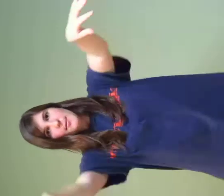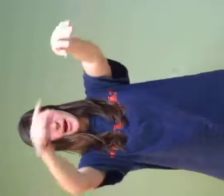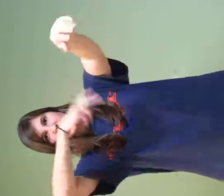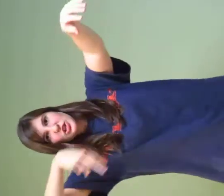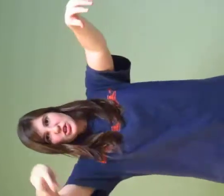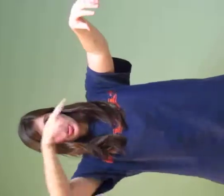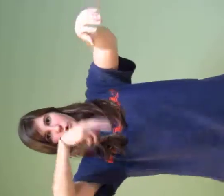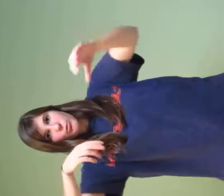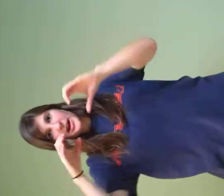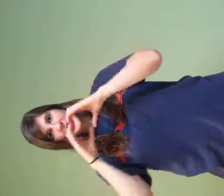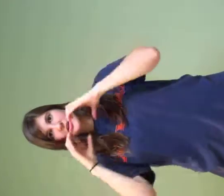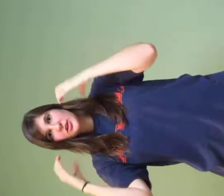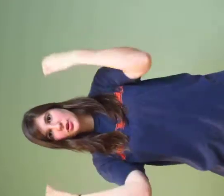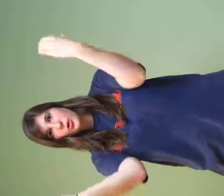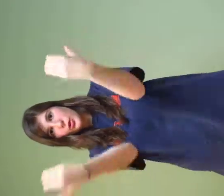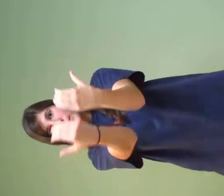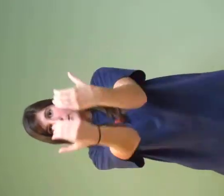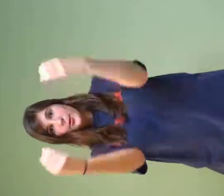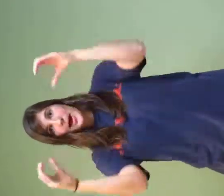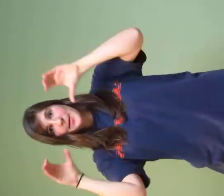Imagine a circle right here that you're going around, okay?